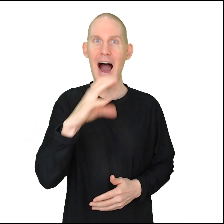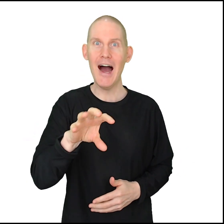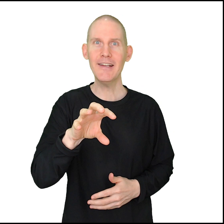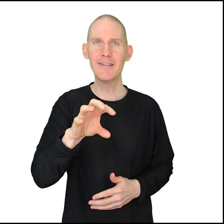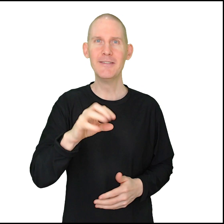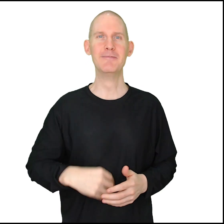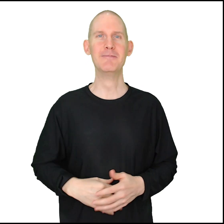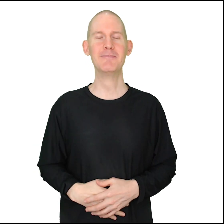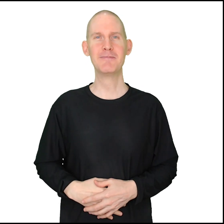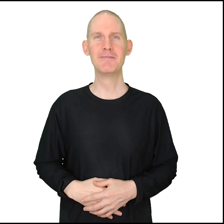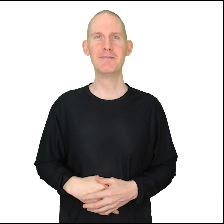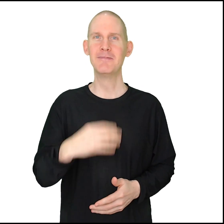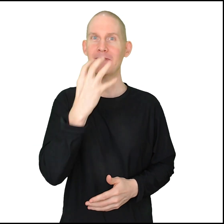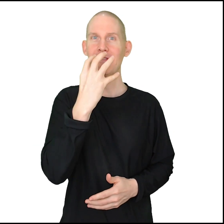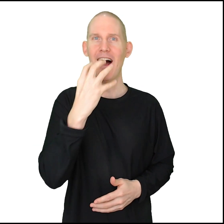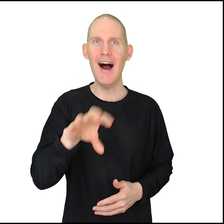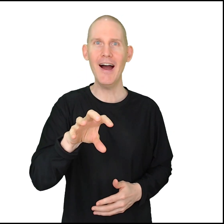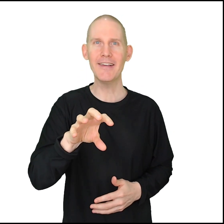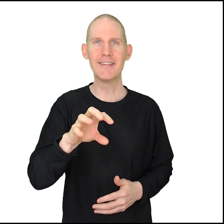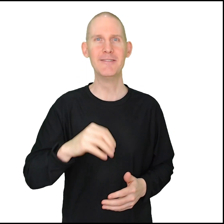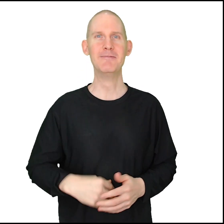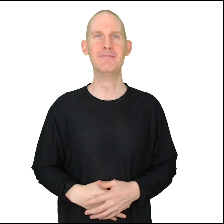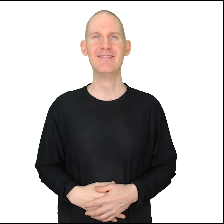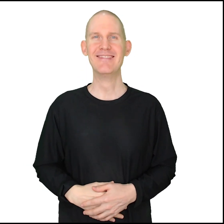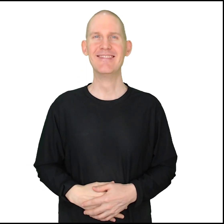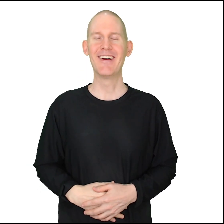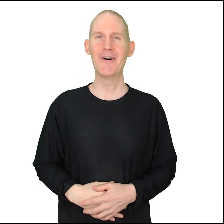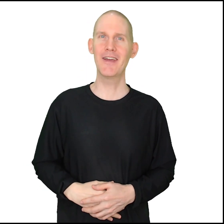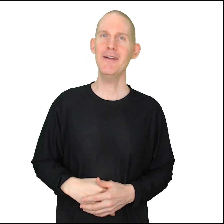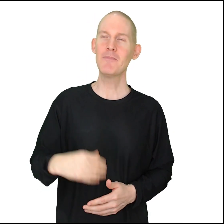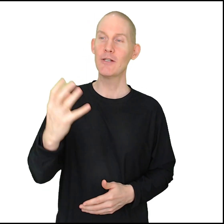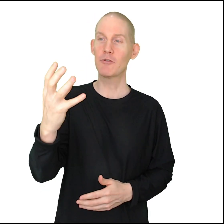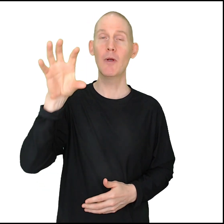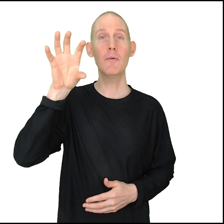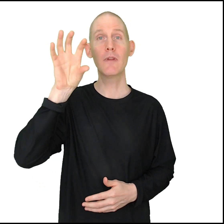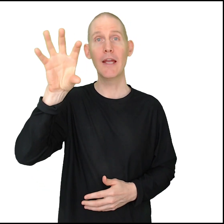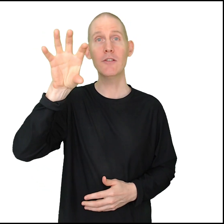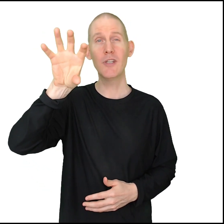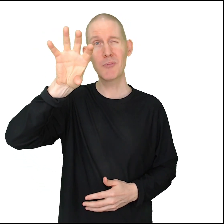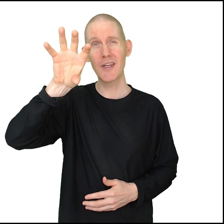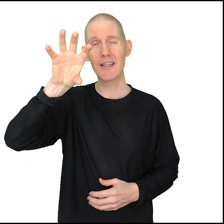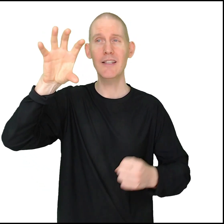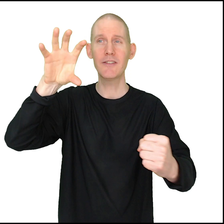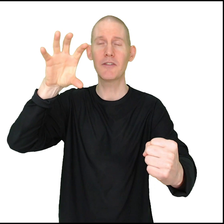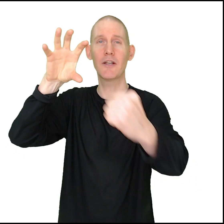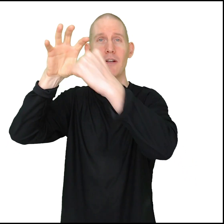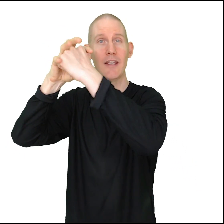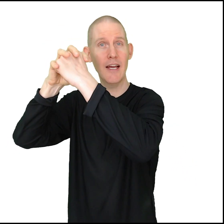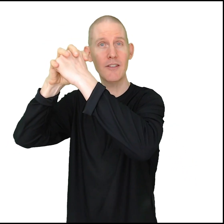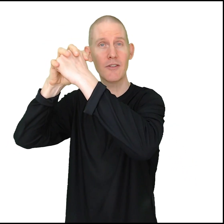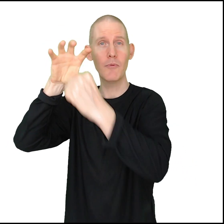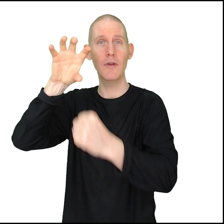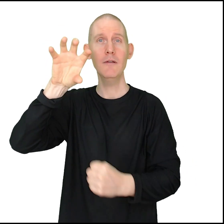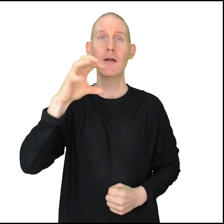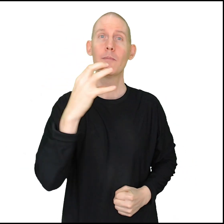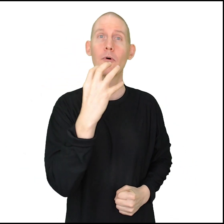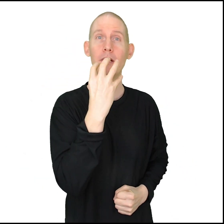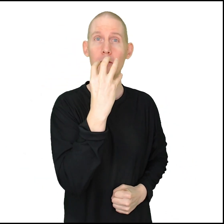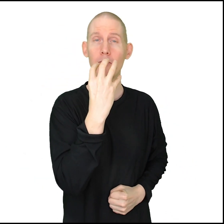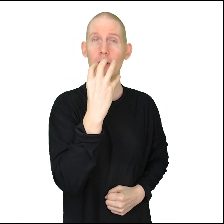hot, hot. Okay, so remember the hand shapes like this, like you're going to catch something. Put it in your front